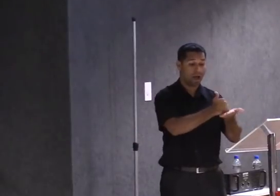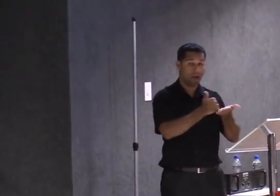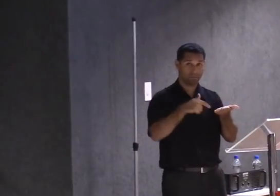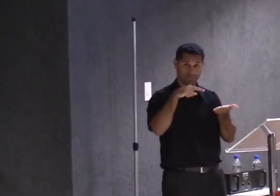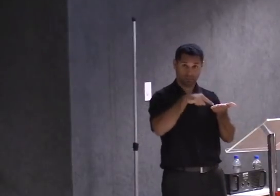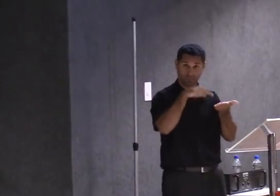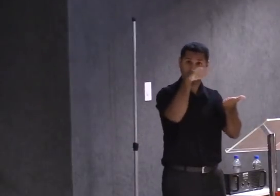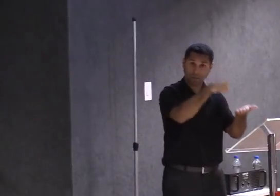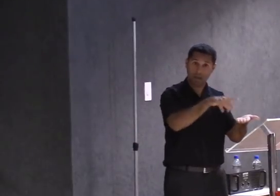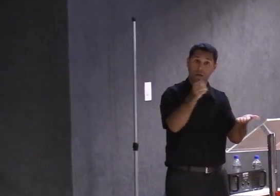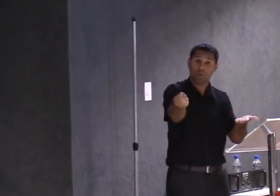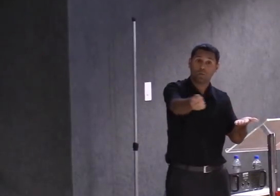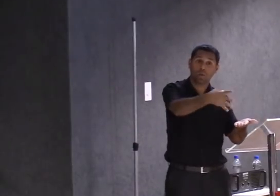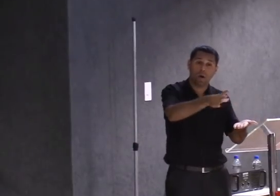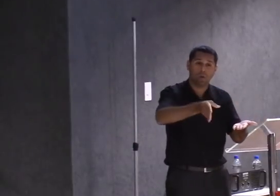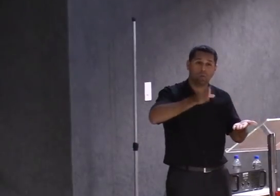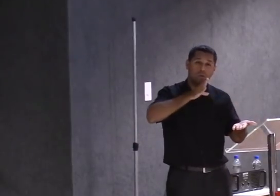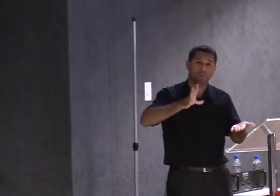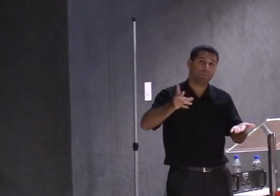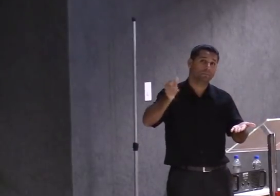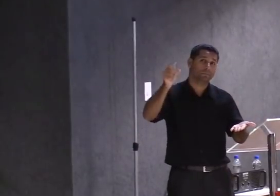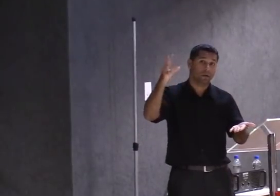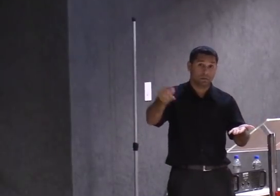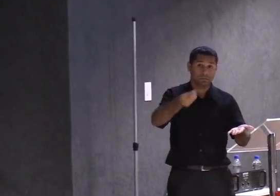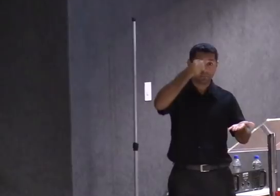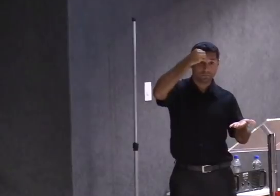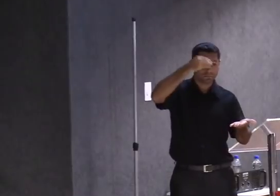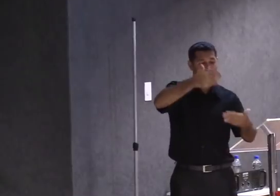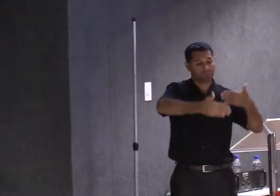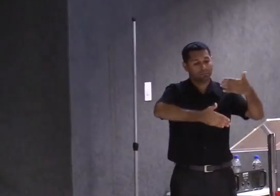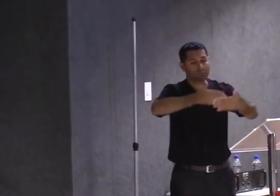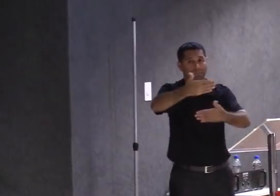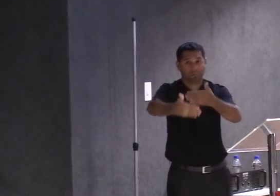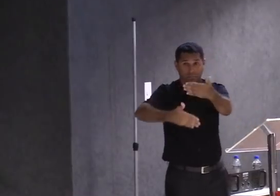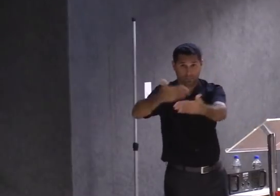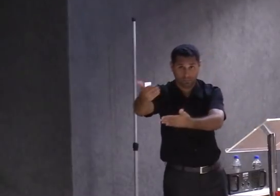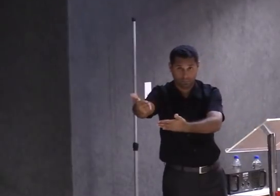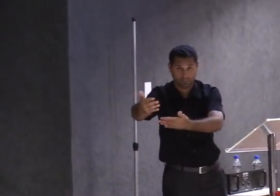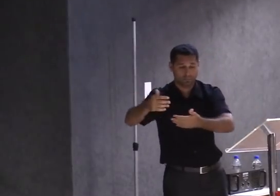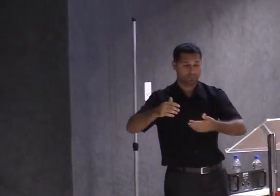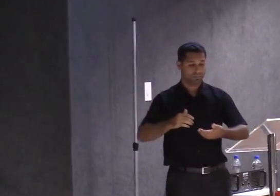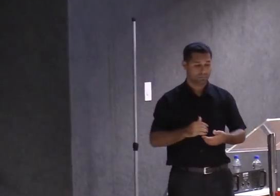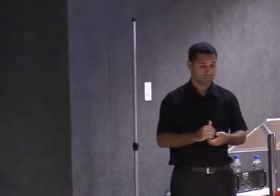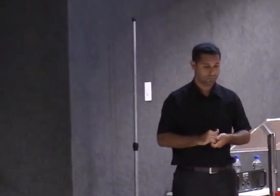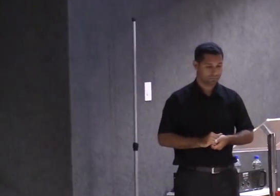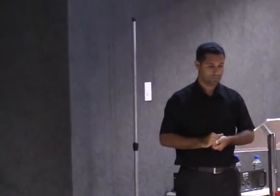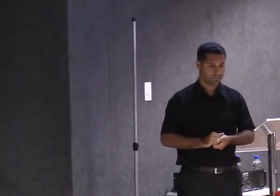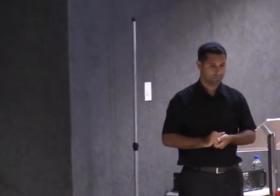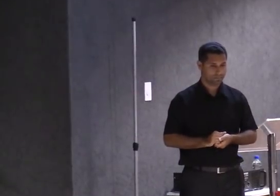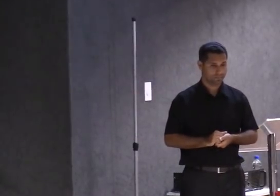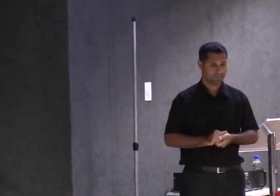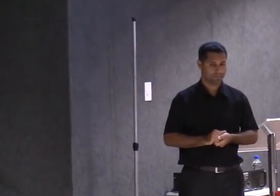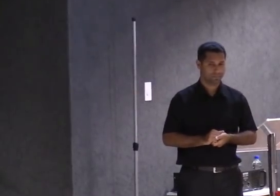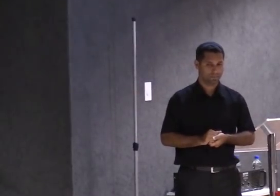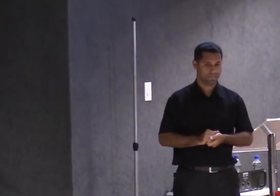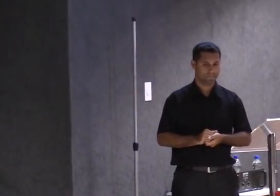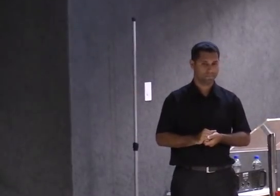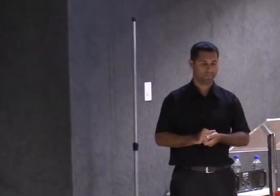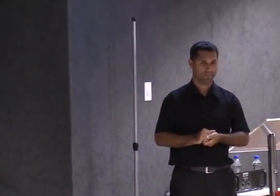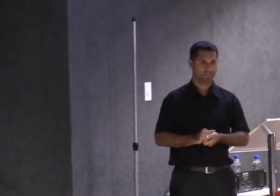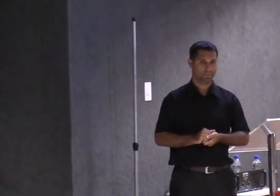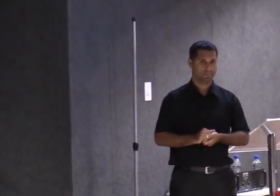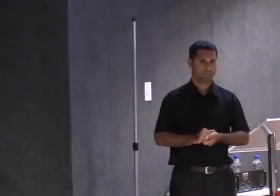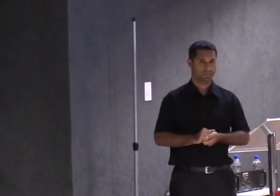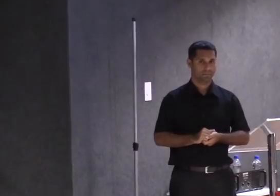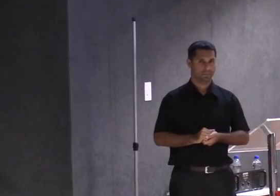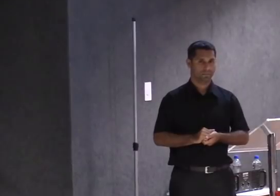nova forma de conhecimento que eles adquirem. And these values guide not only their personal lives and choices, but also